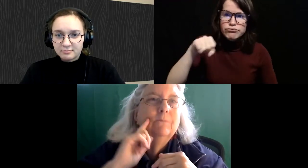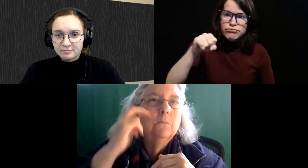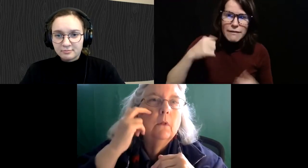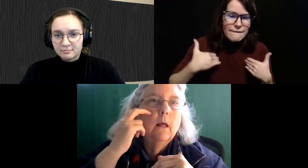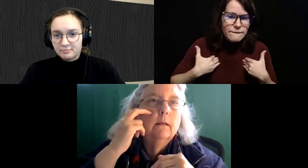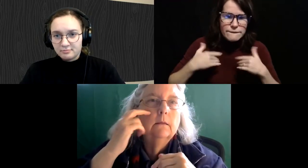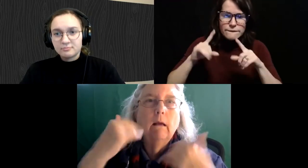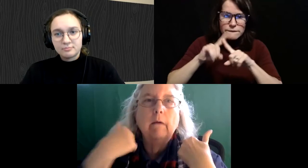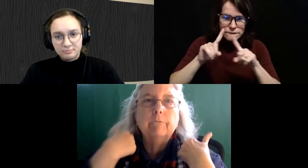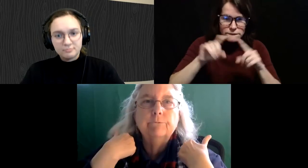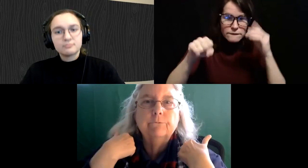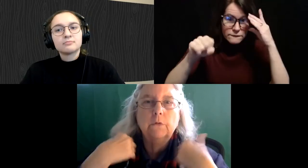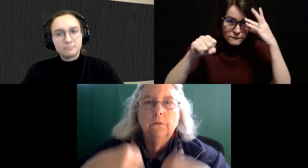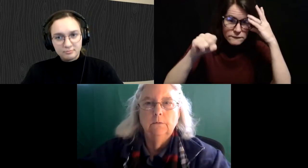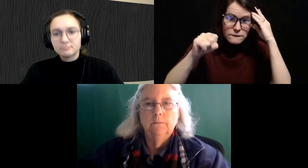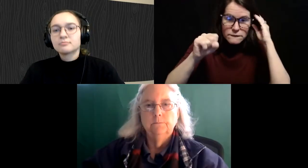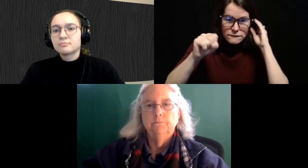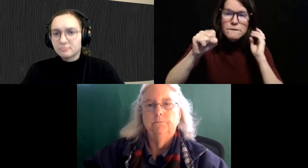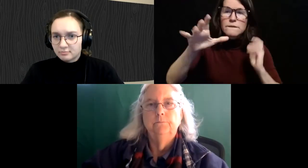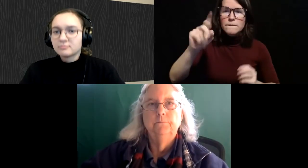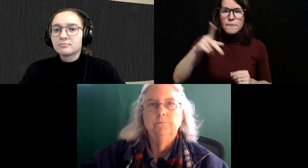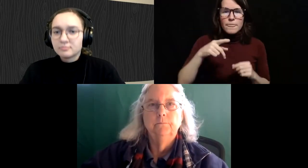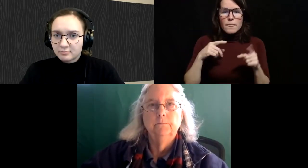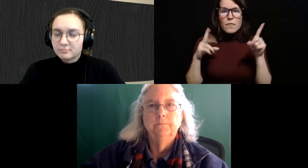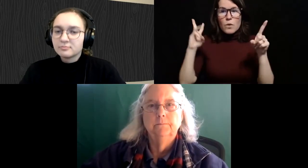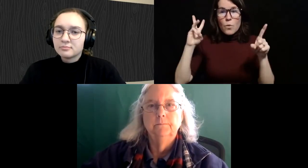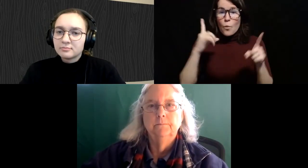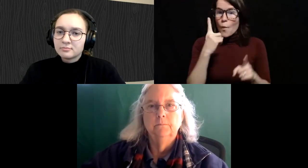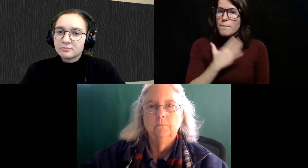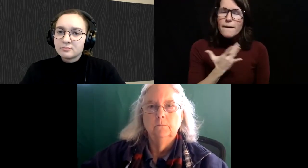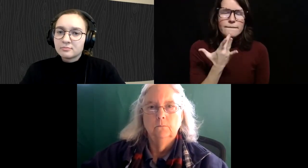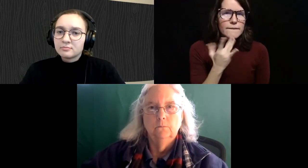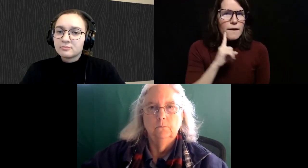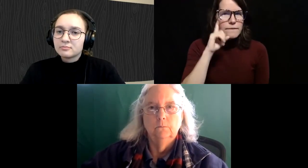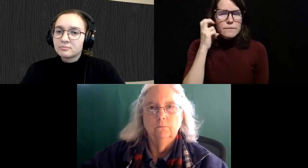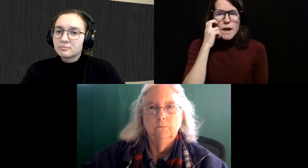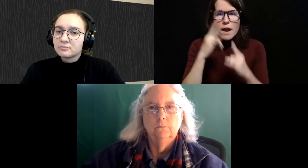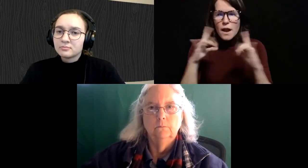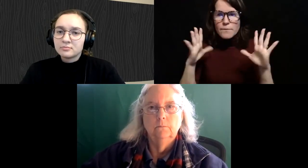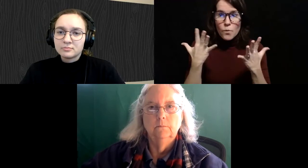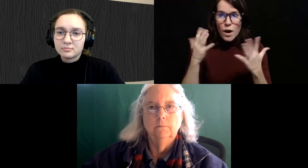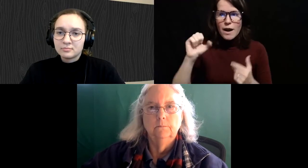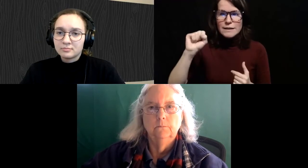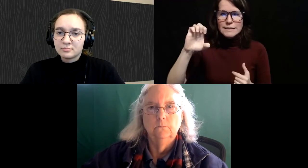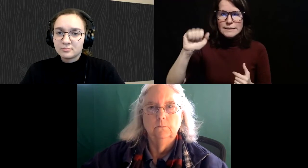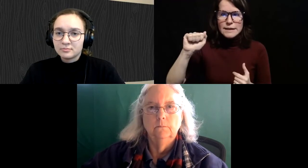Oh, there's all kinds of them. Are there any deafblind camps? Yes. But my favorite deafblind camp